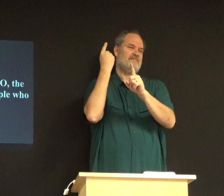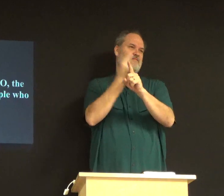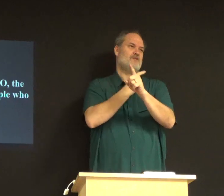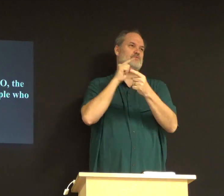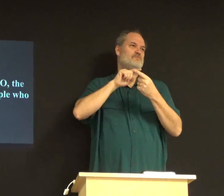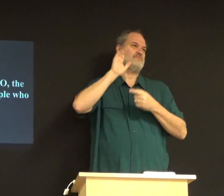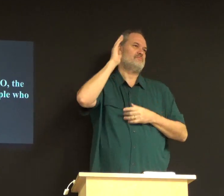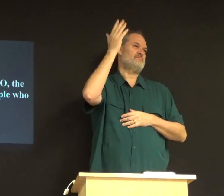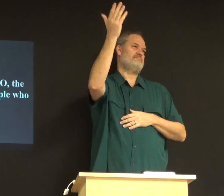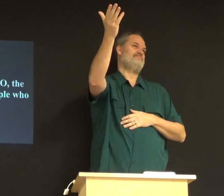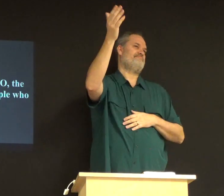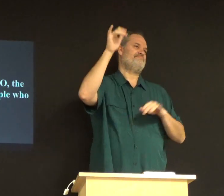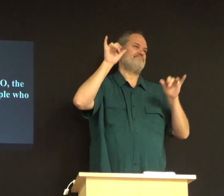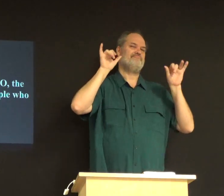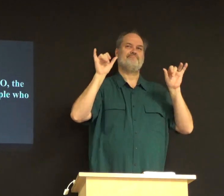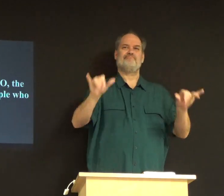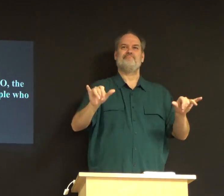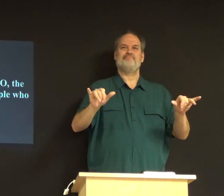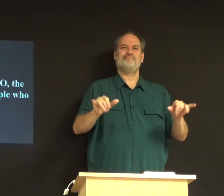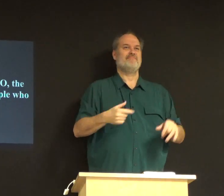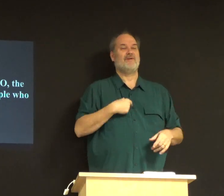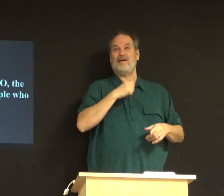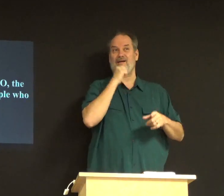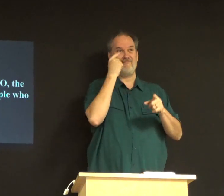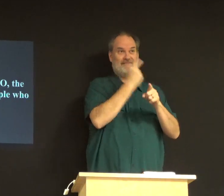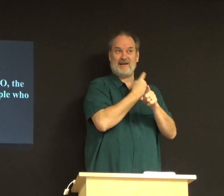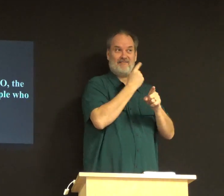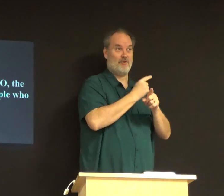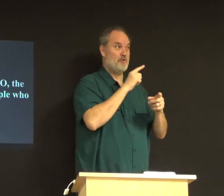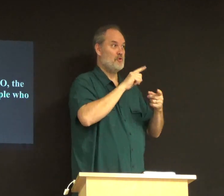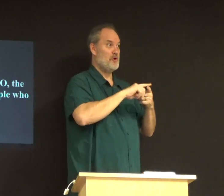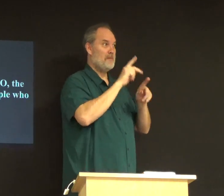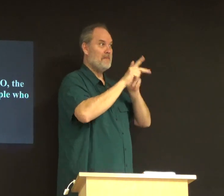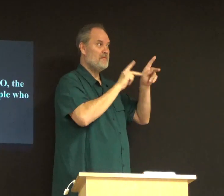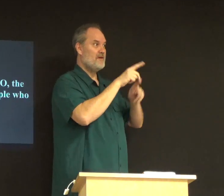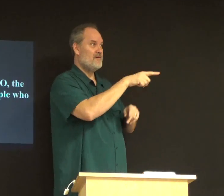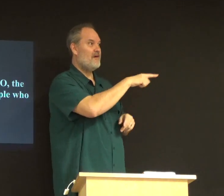very close to his work with the God, because of the same thing.